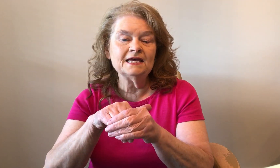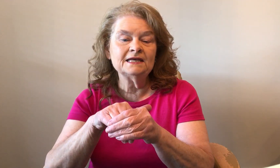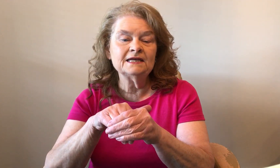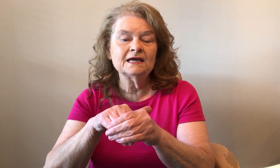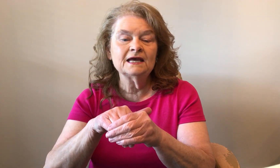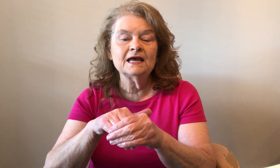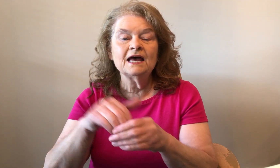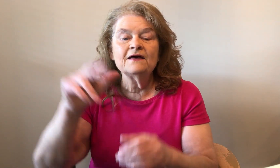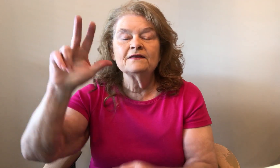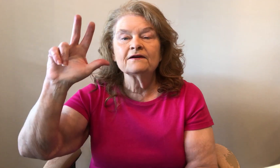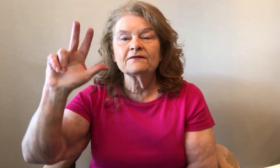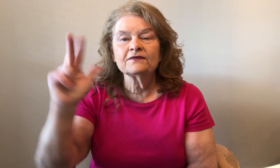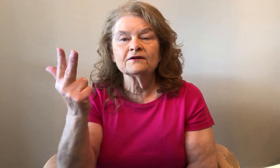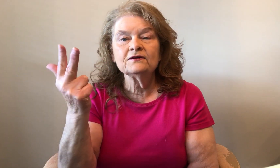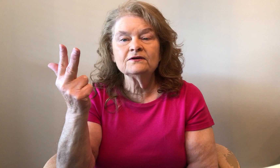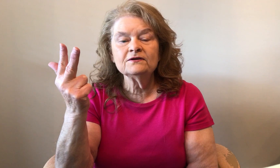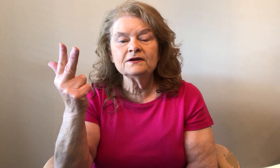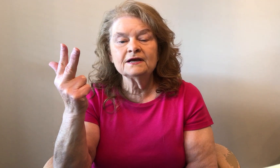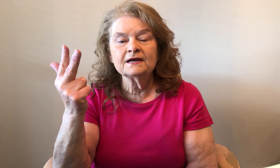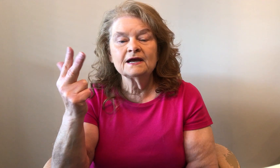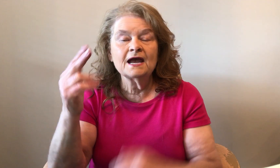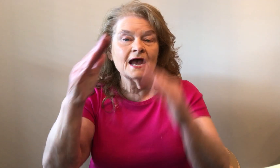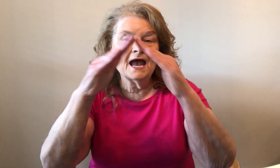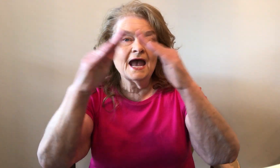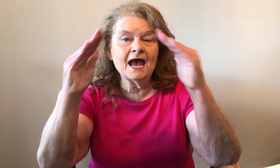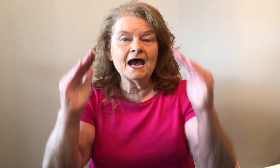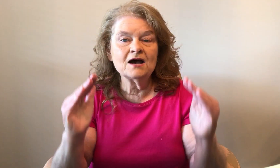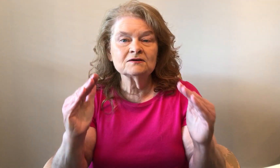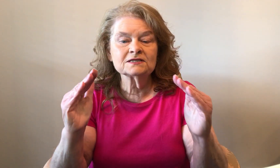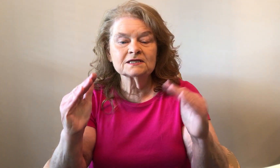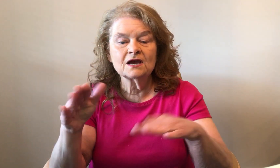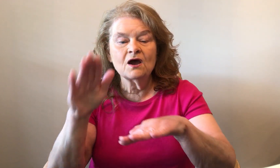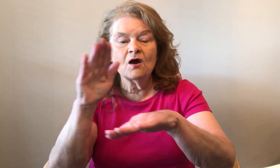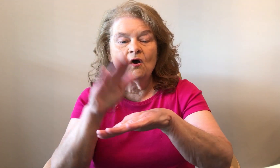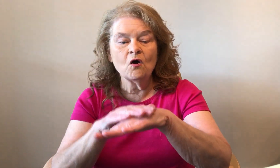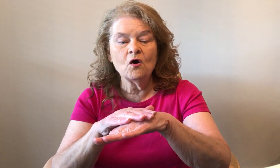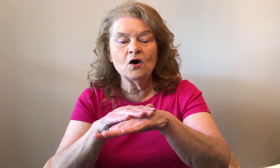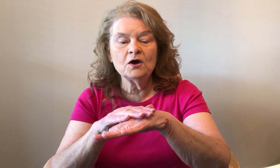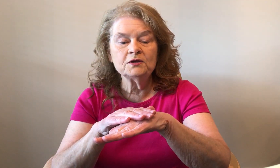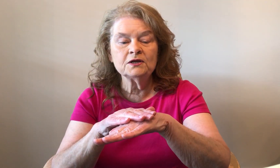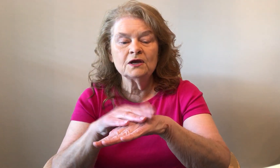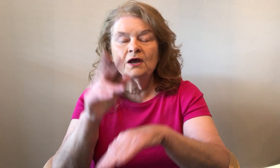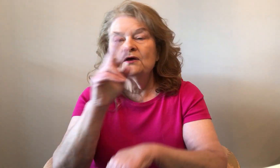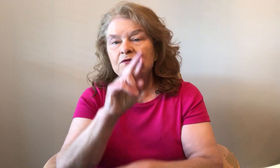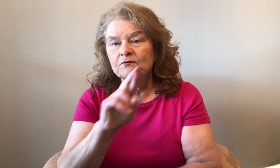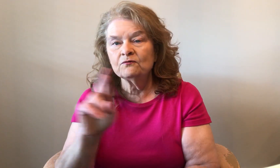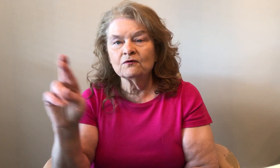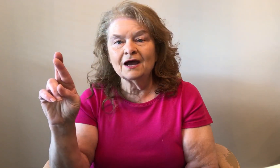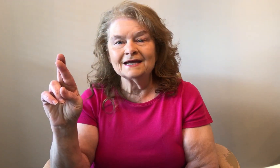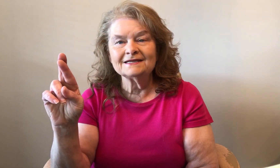in the 3rd house on the right.